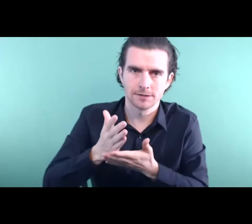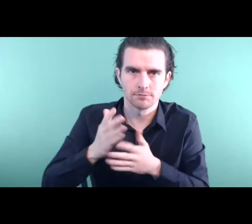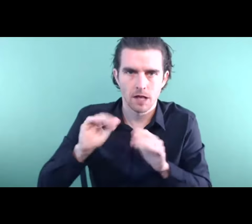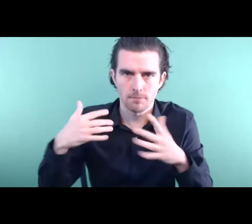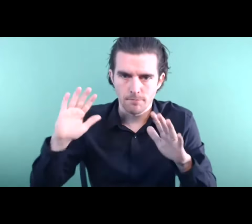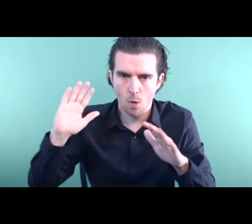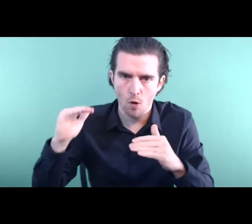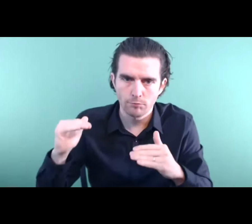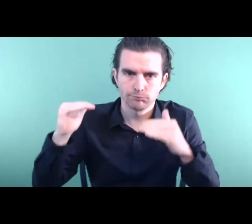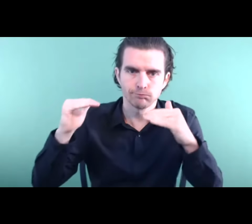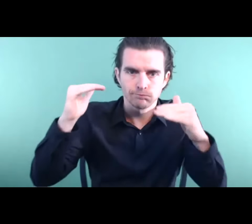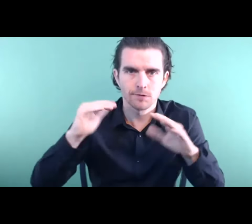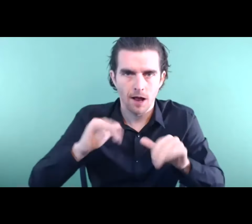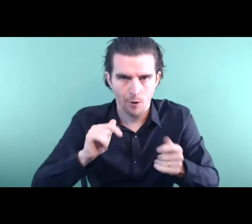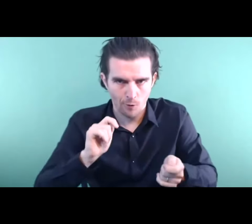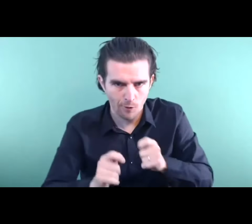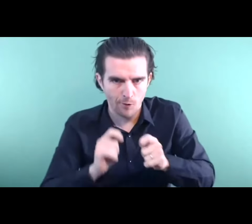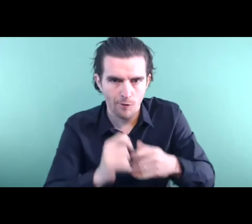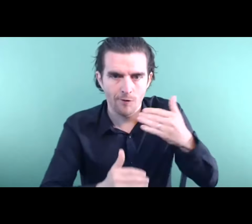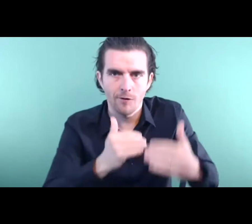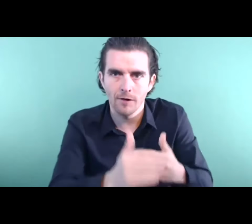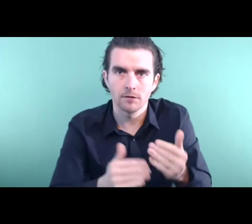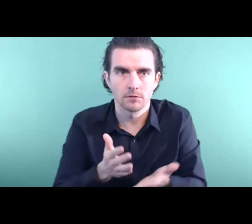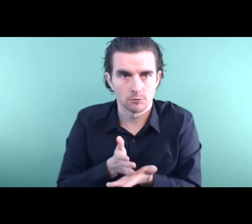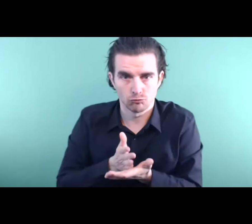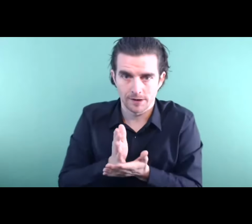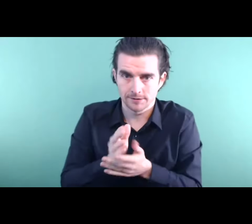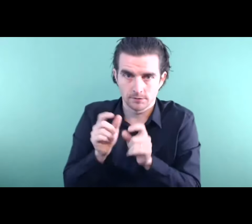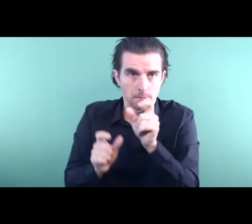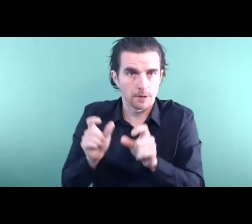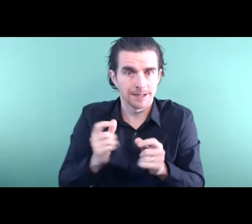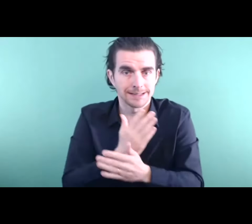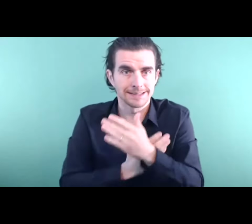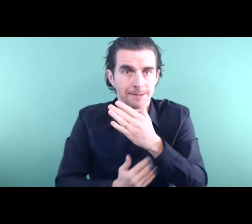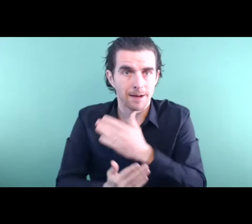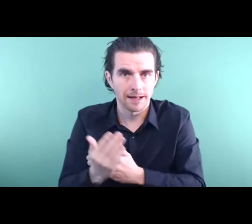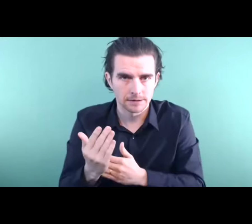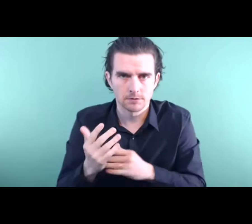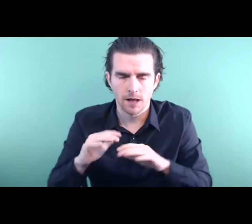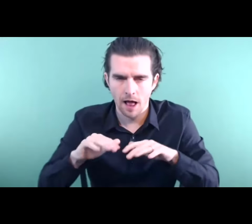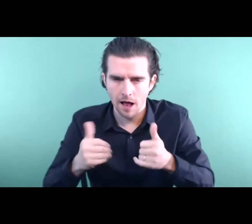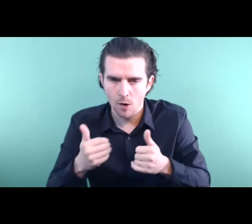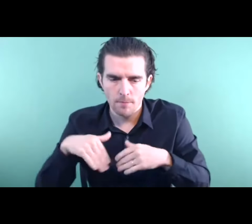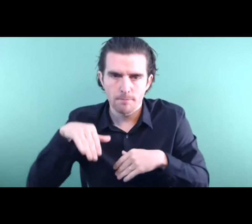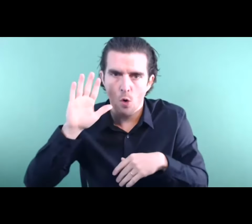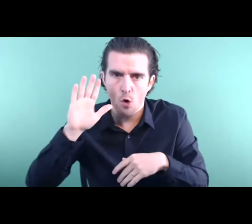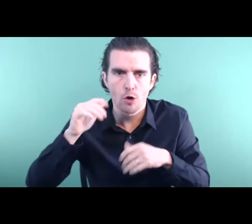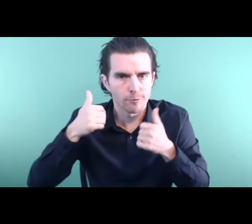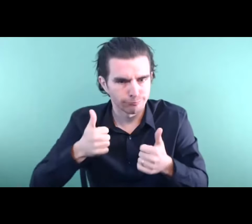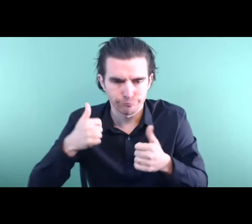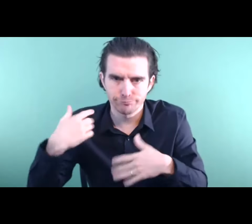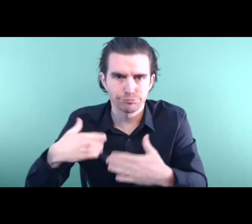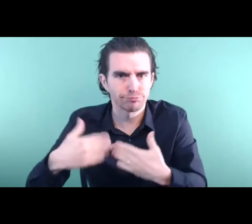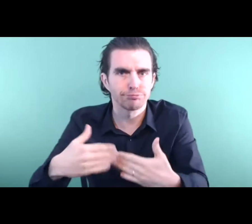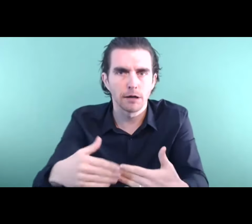promote and make the change that is needed to enhance the conditions of life of persons with disabilities, to make sure